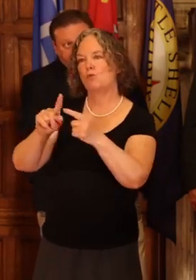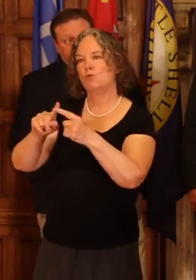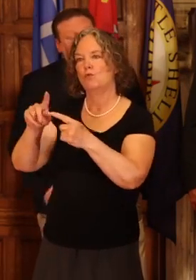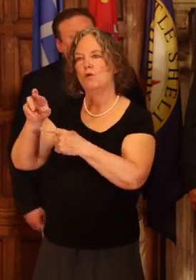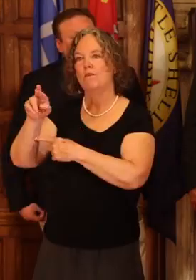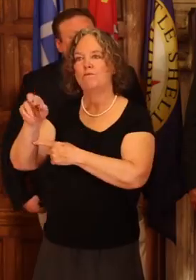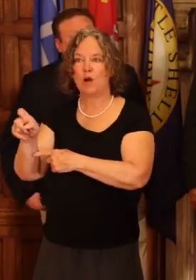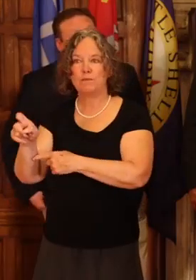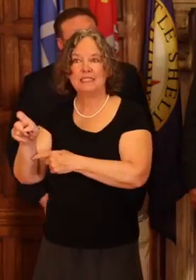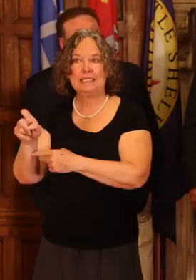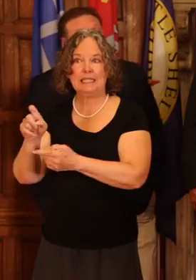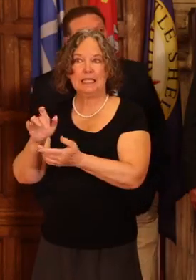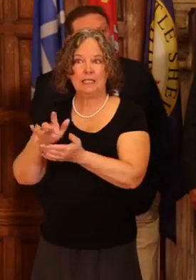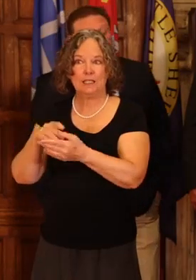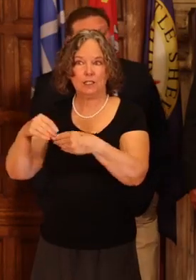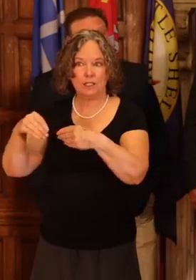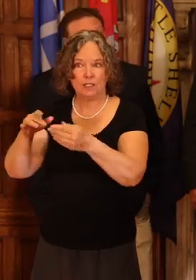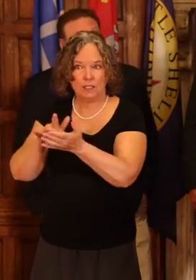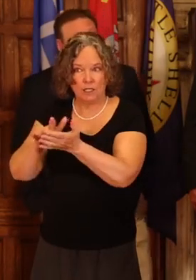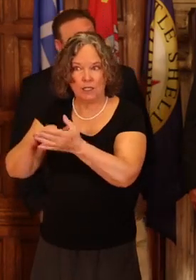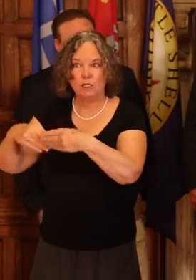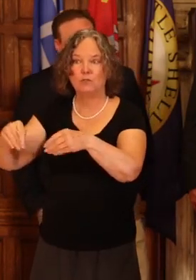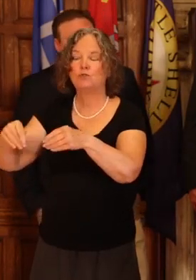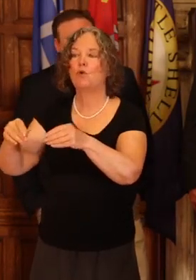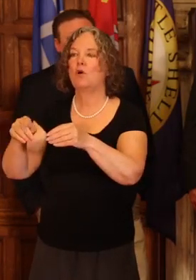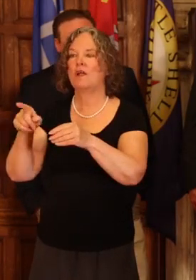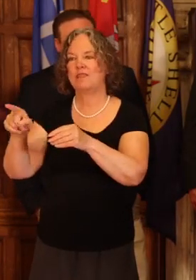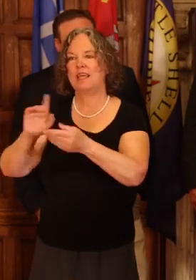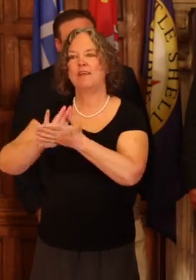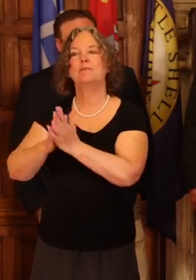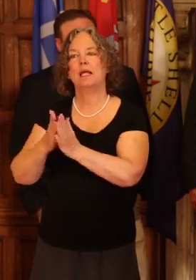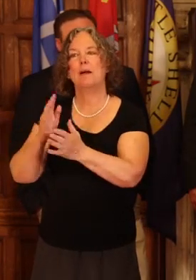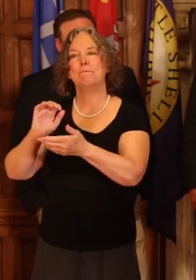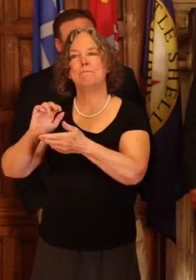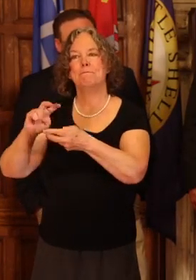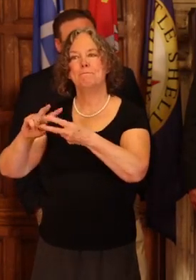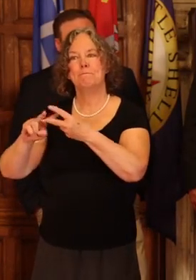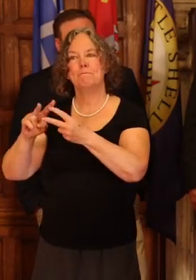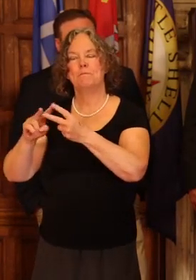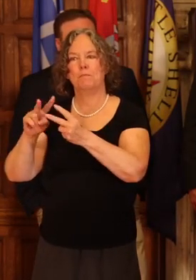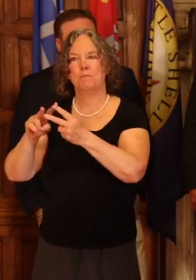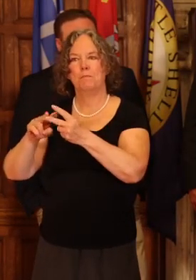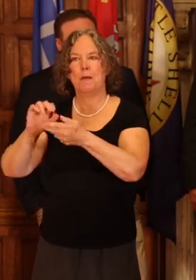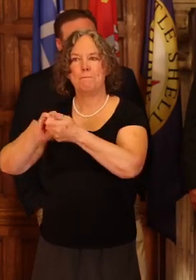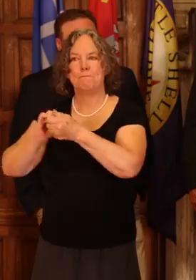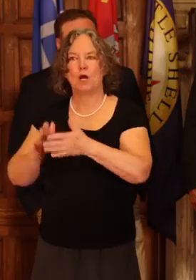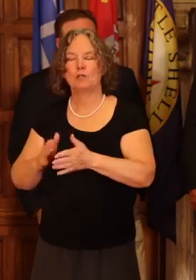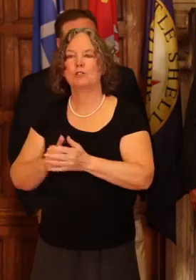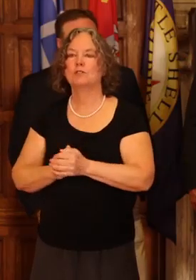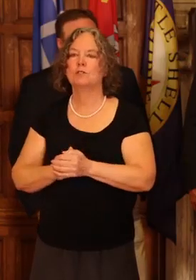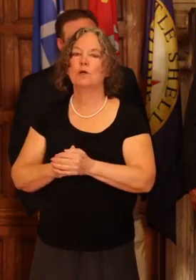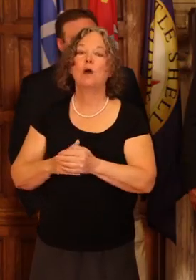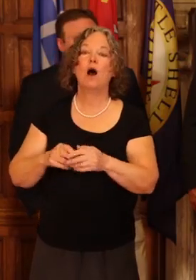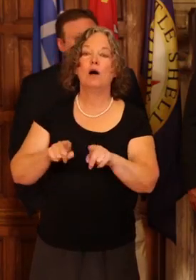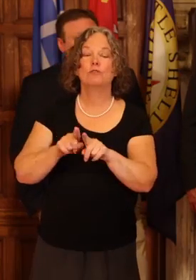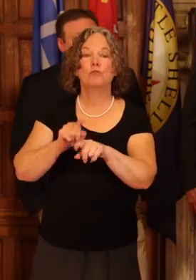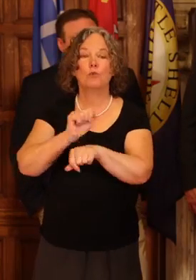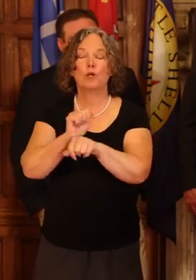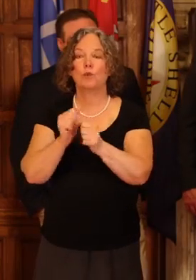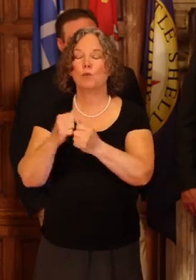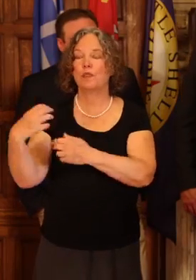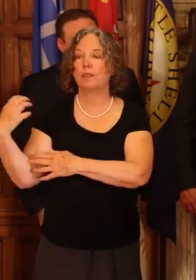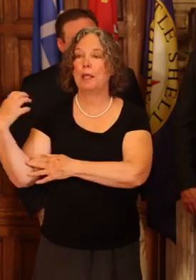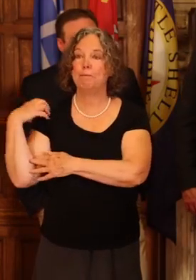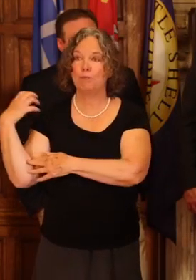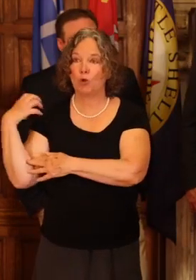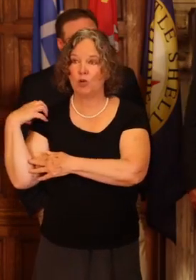important. Many of the local pharmacies have become good partners here, and we have some innovative other things working with employers and